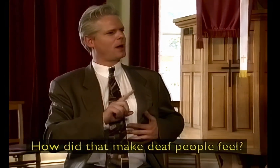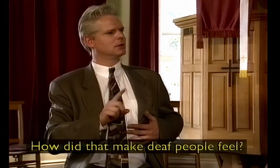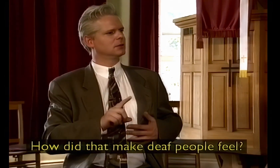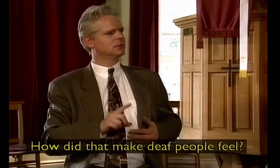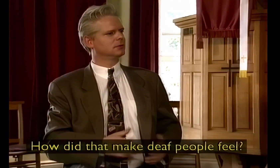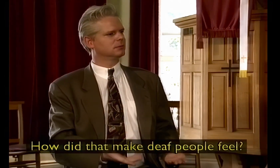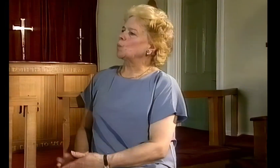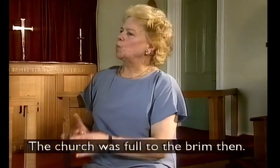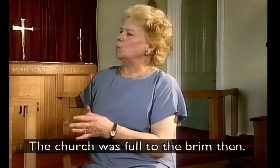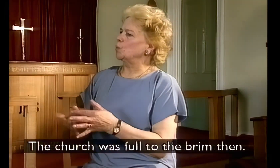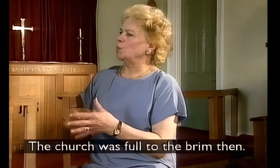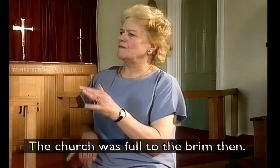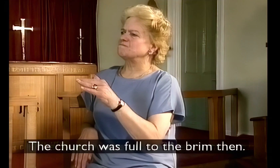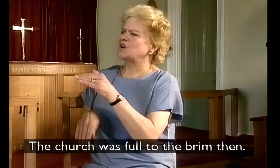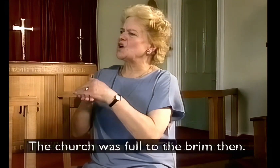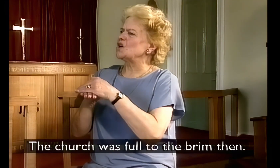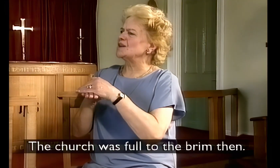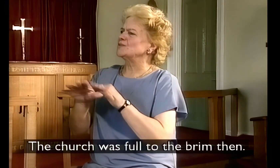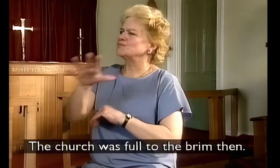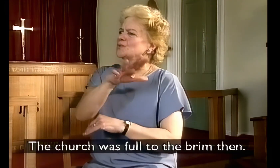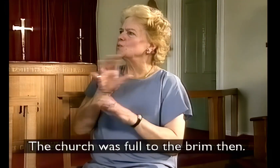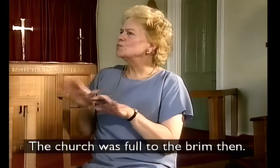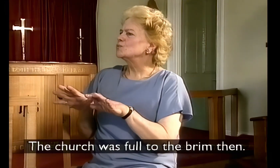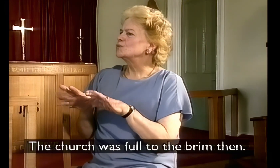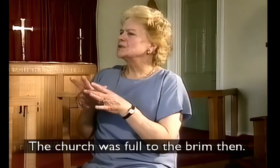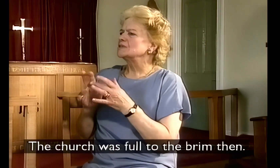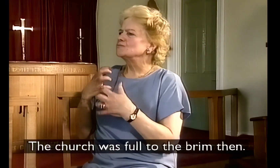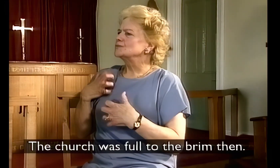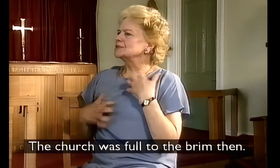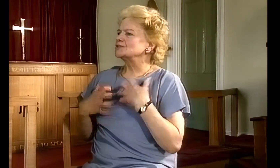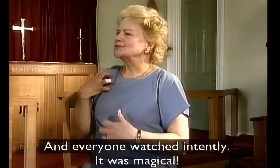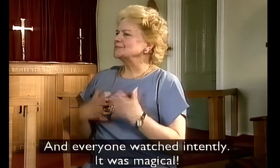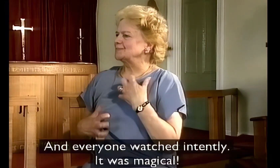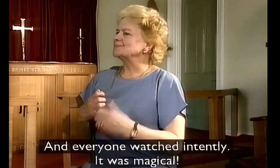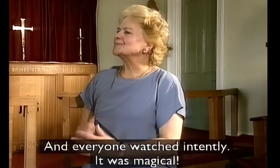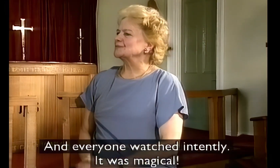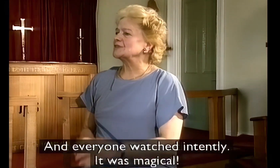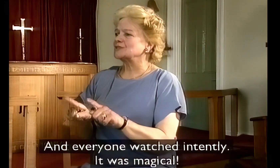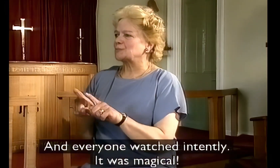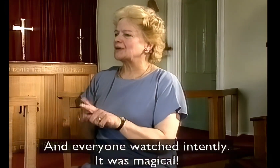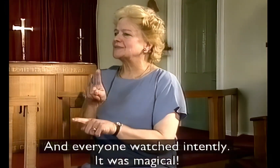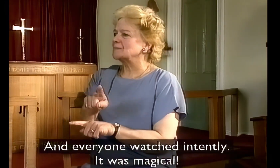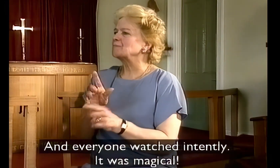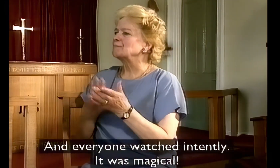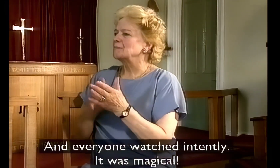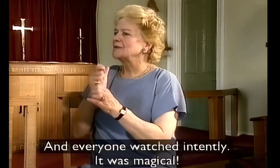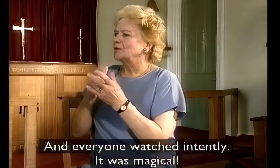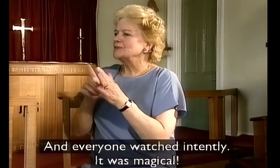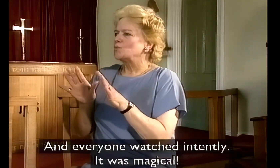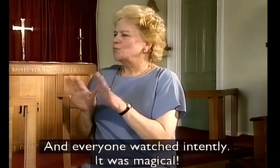that make deaf people feel? The church was full to the brim then, and everyone watched intently. It